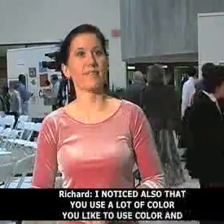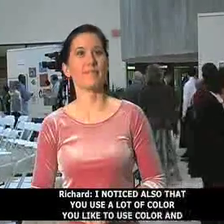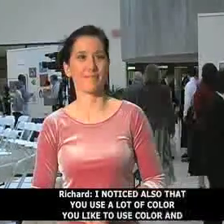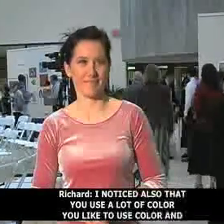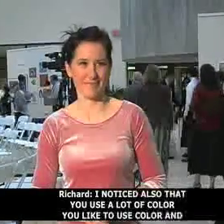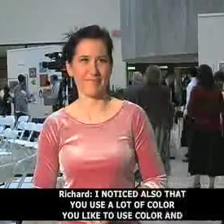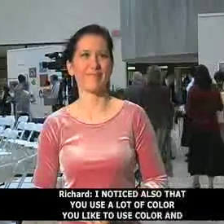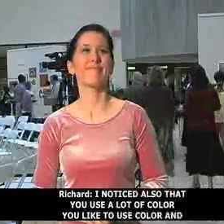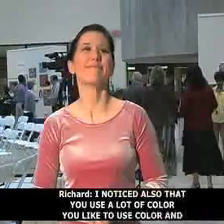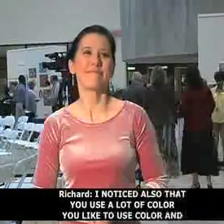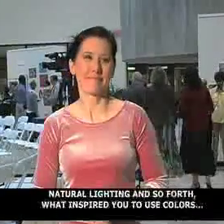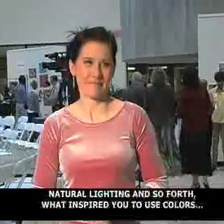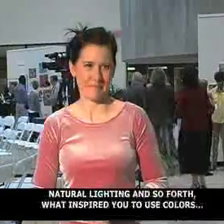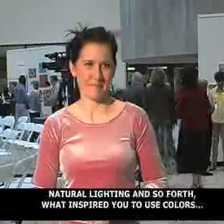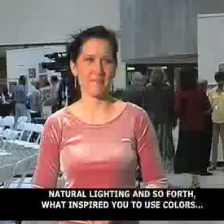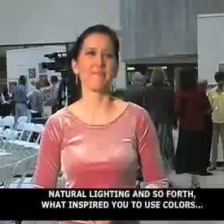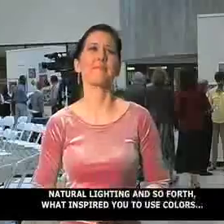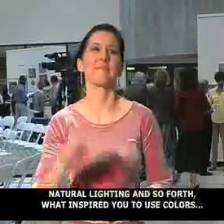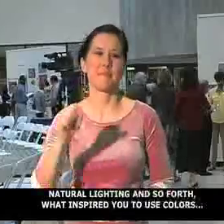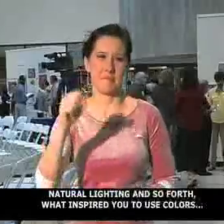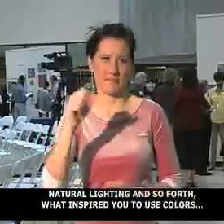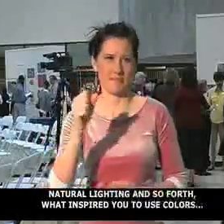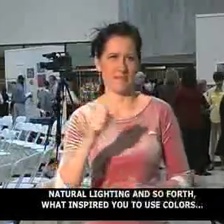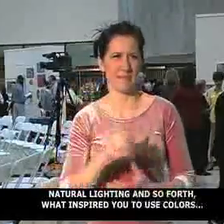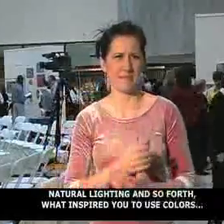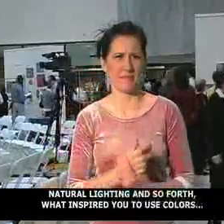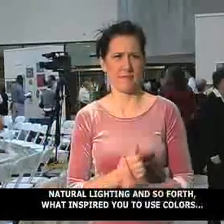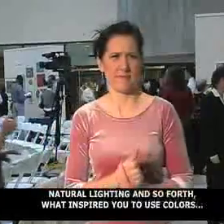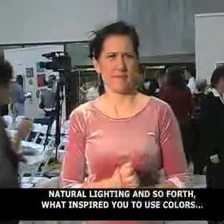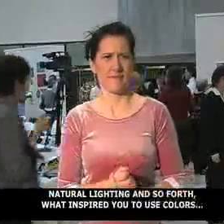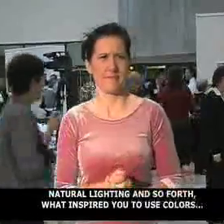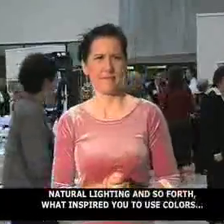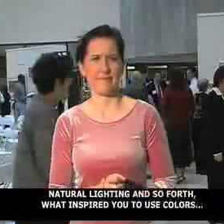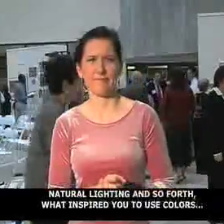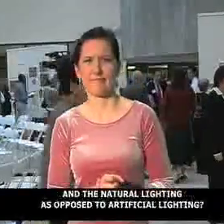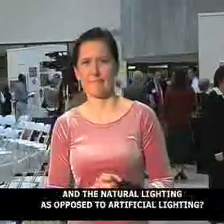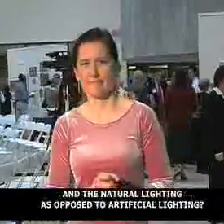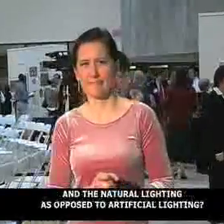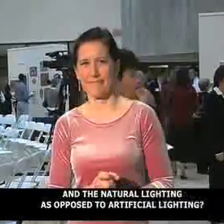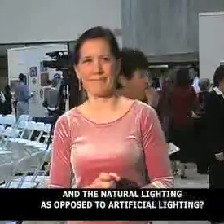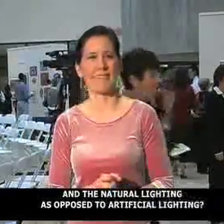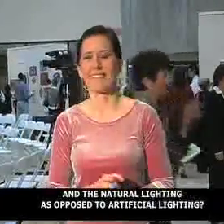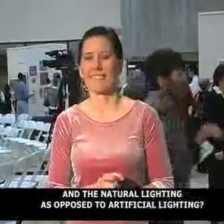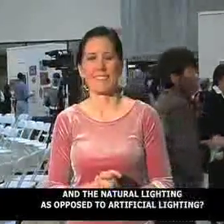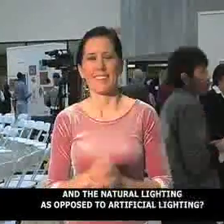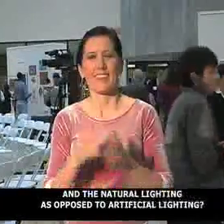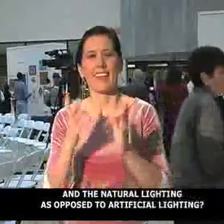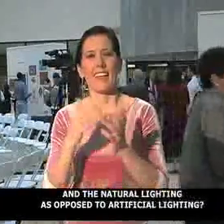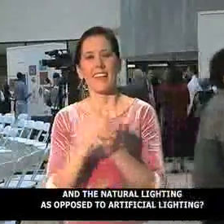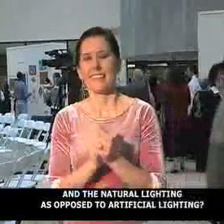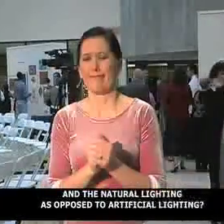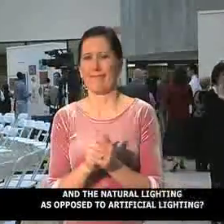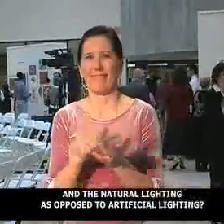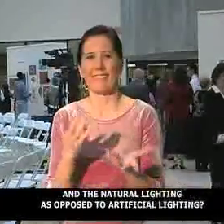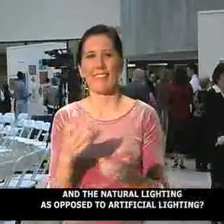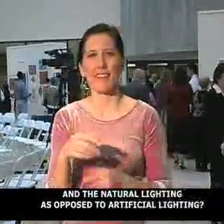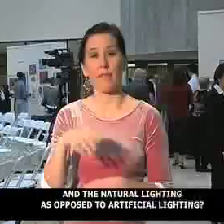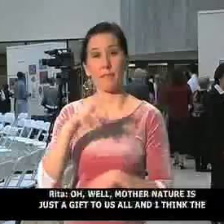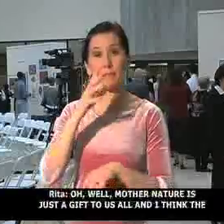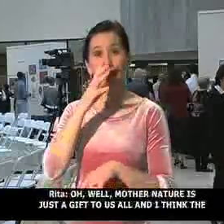natural lighting and so forth. What inspires you to use colors and the natural lighting as opposed to artificial lighting? Oh,